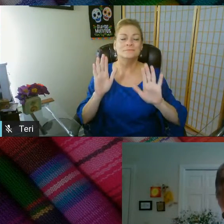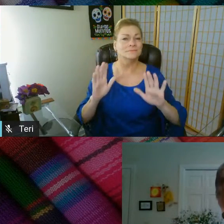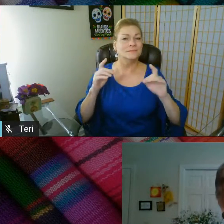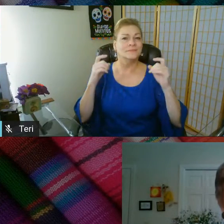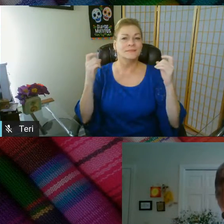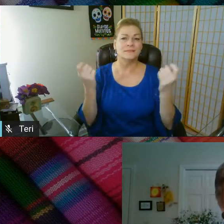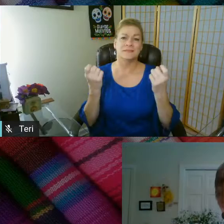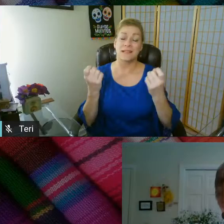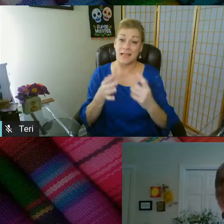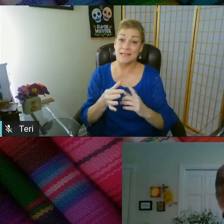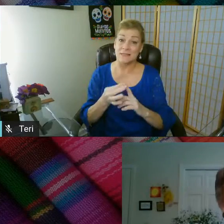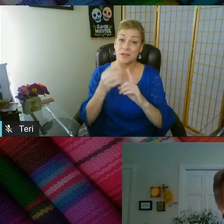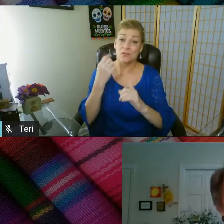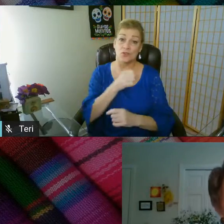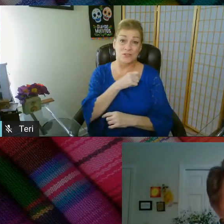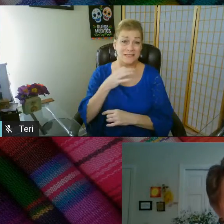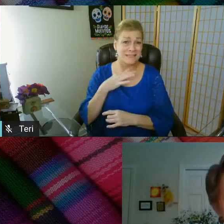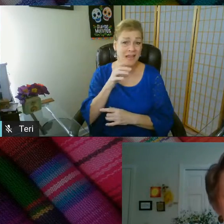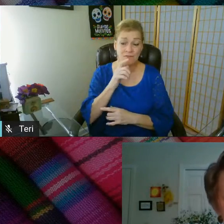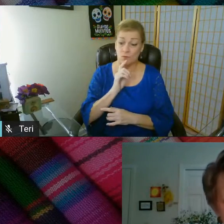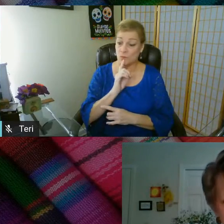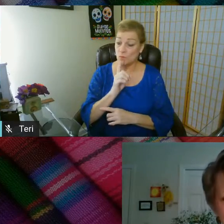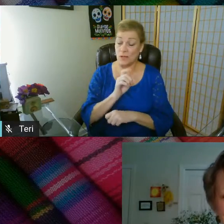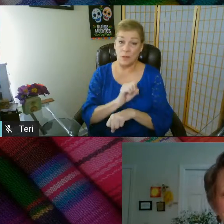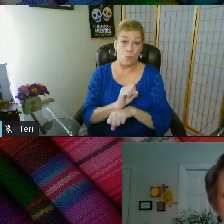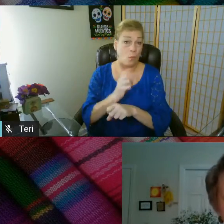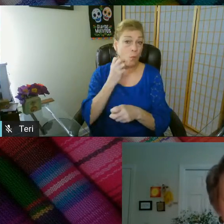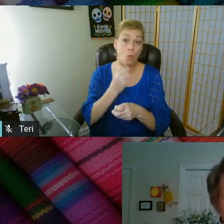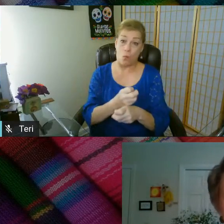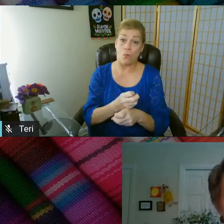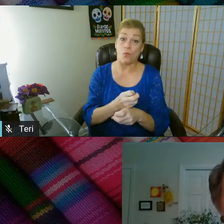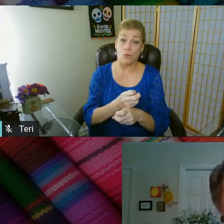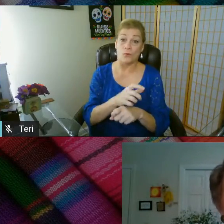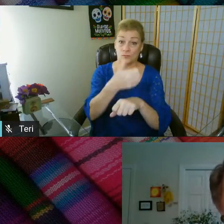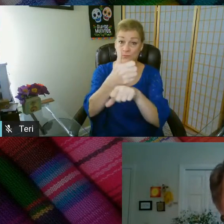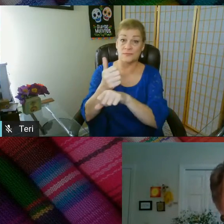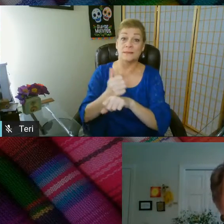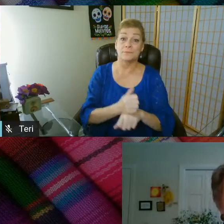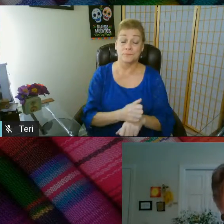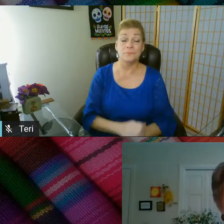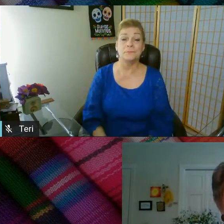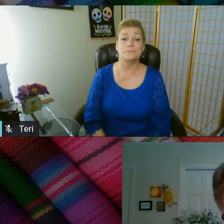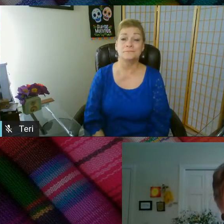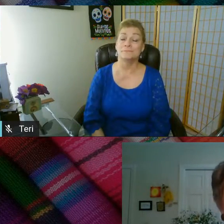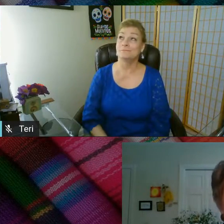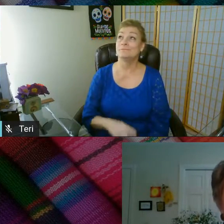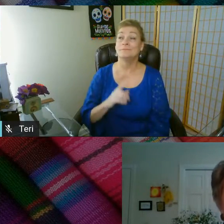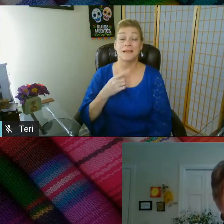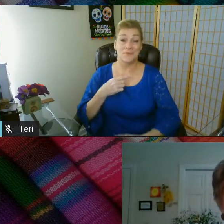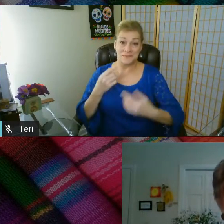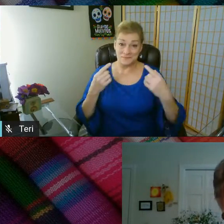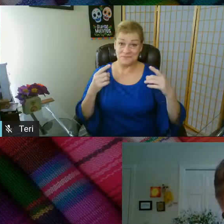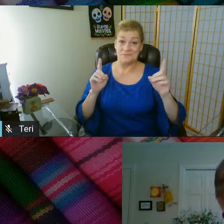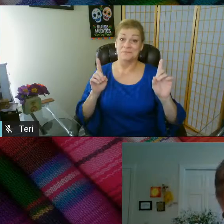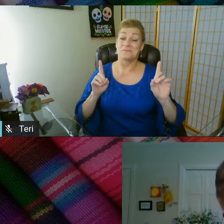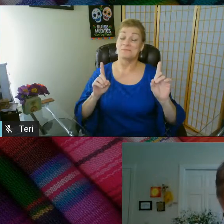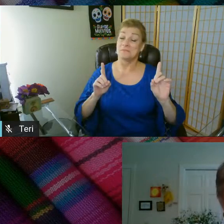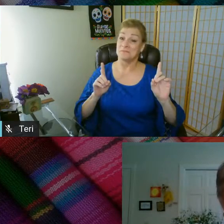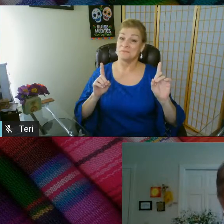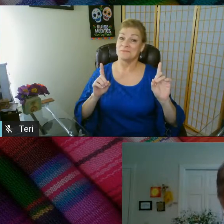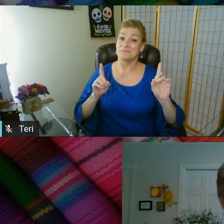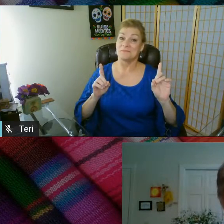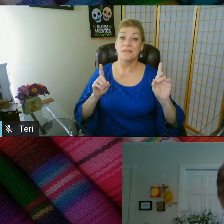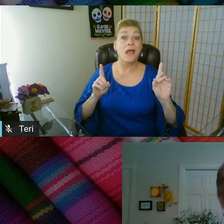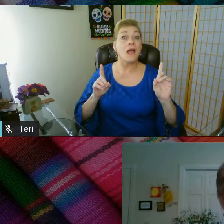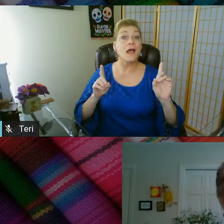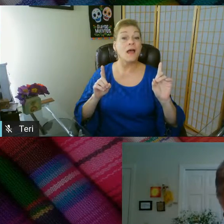celebration, and especially to the staff who worked very hard to put that on. So that was a success, and we're done with